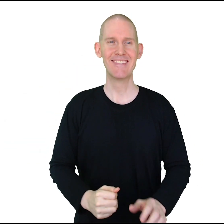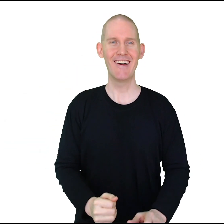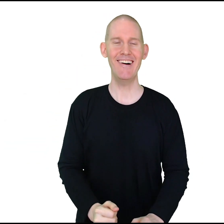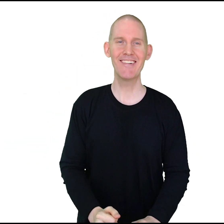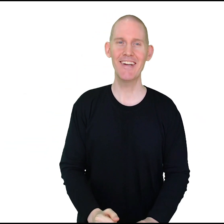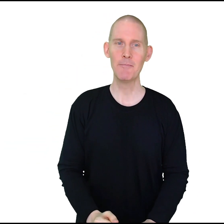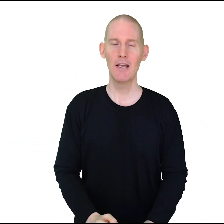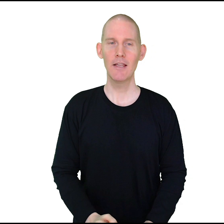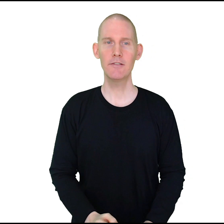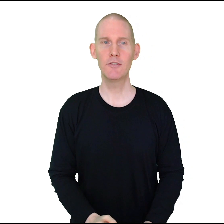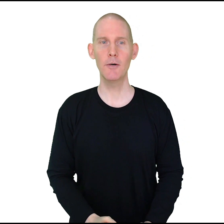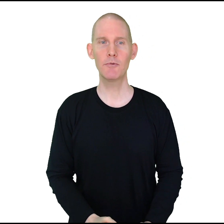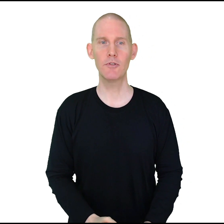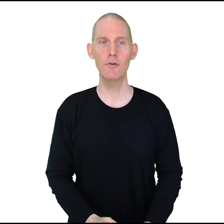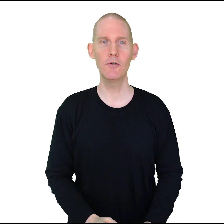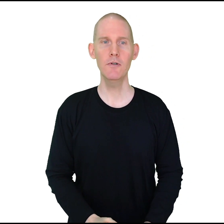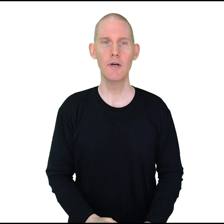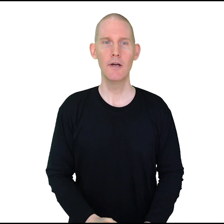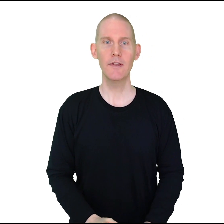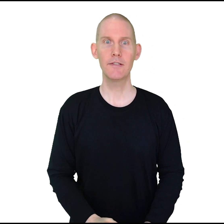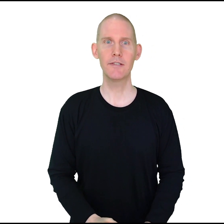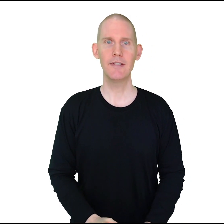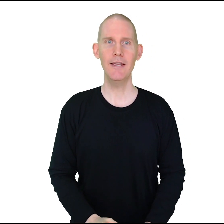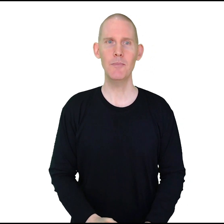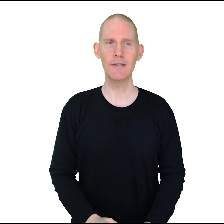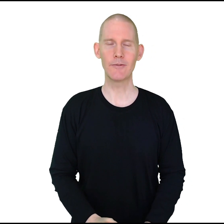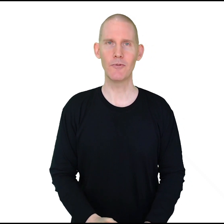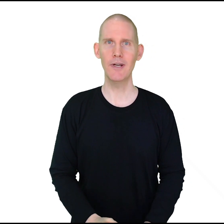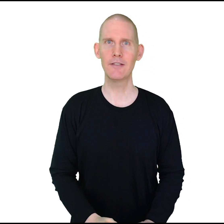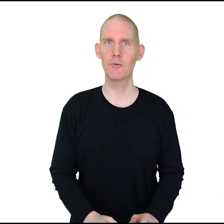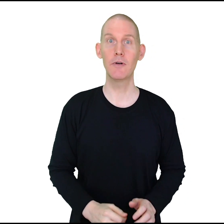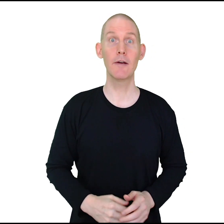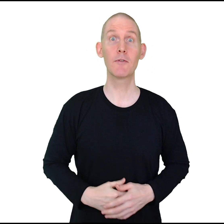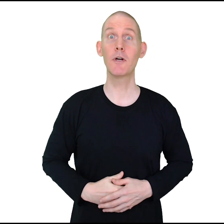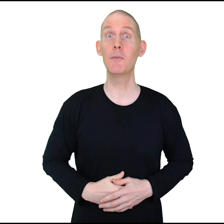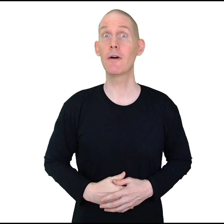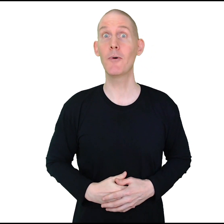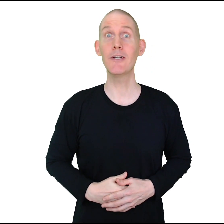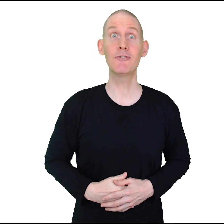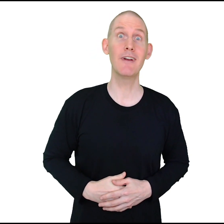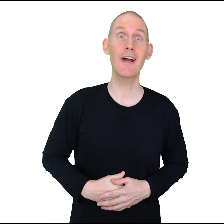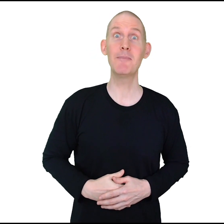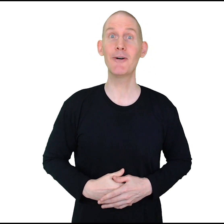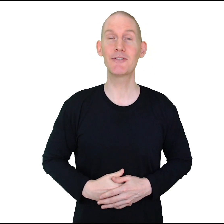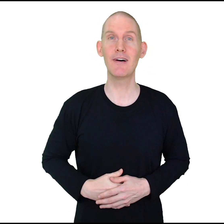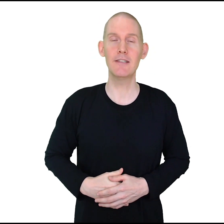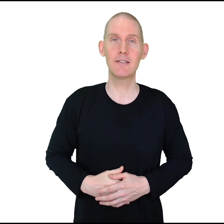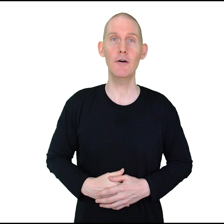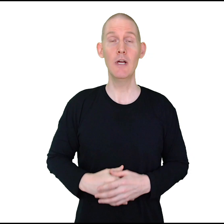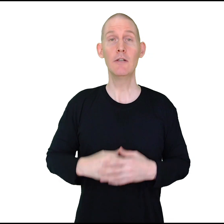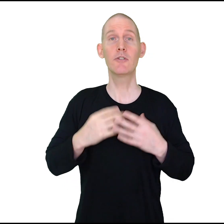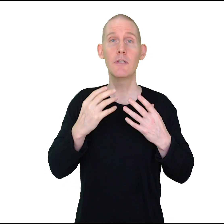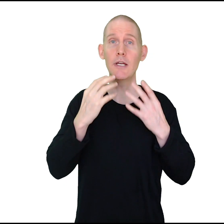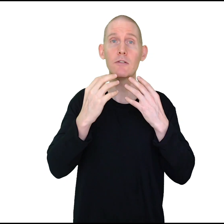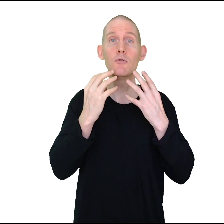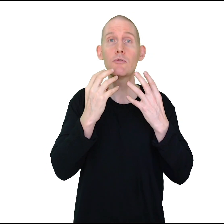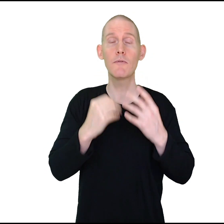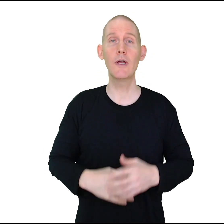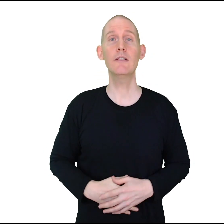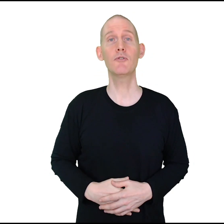All right, let's jump to the statement, right? So we don't have to worry about question, eyebrows, all that stuff. Just nice neutral face so you can